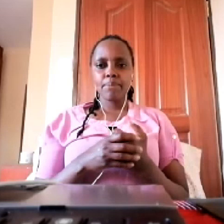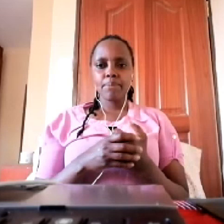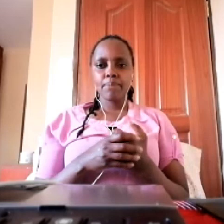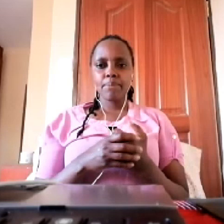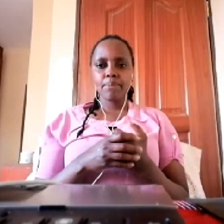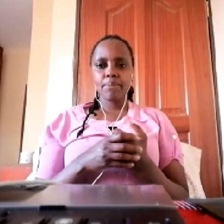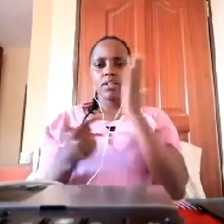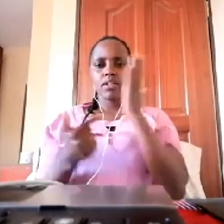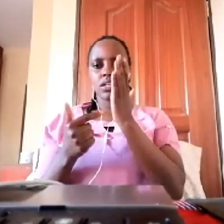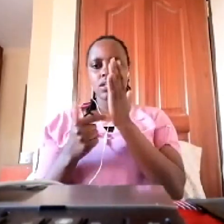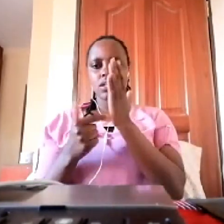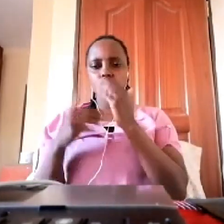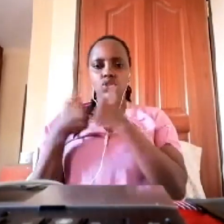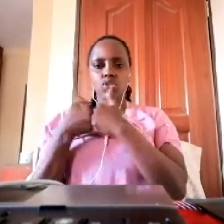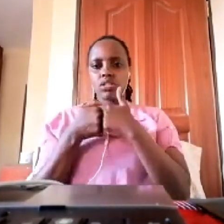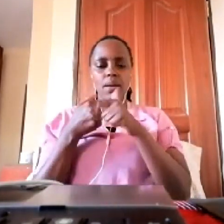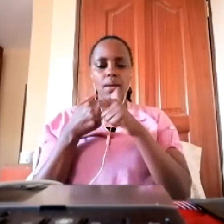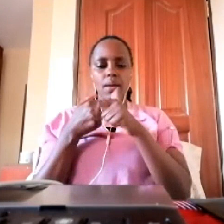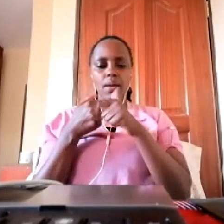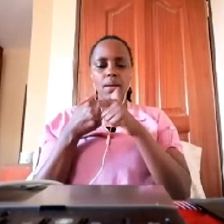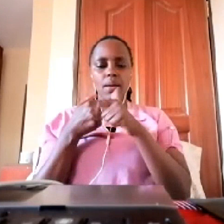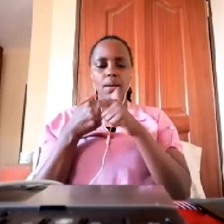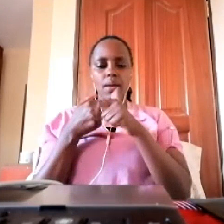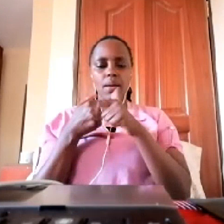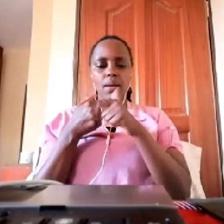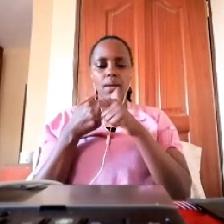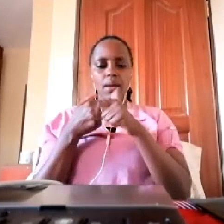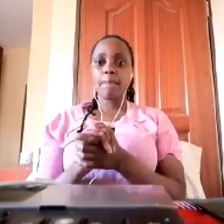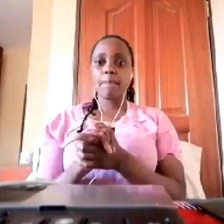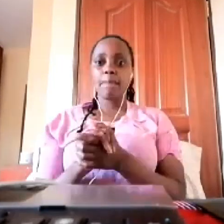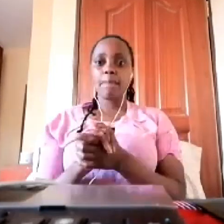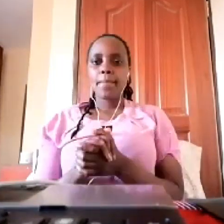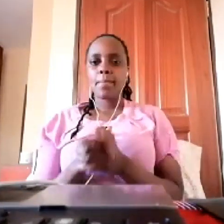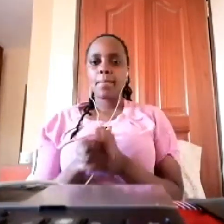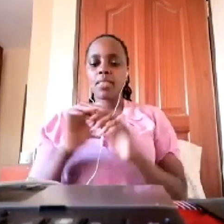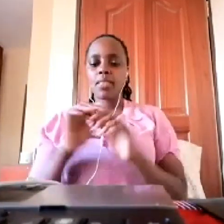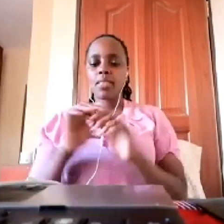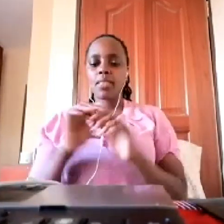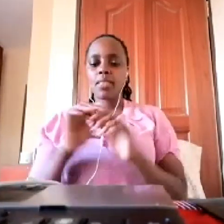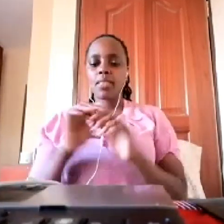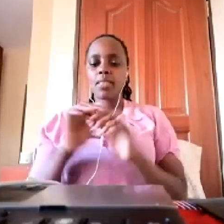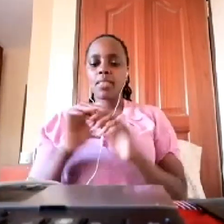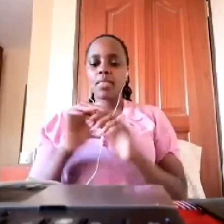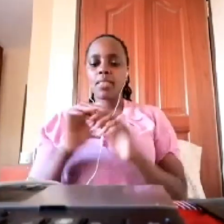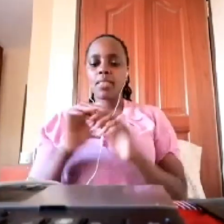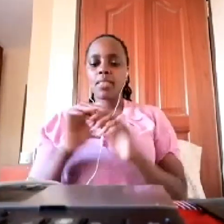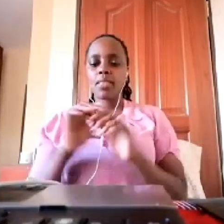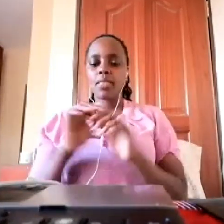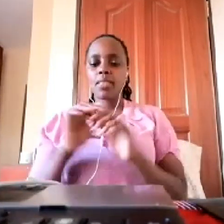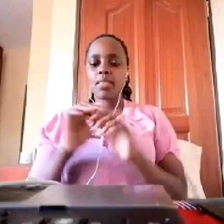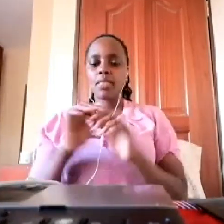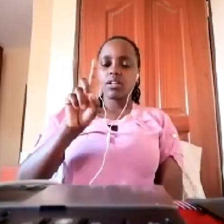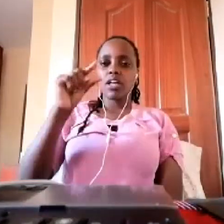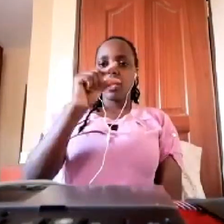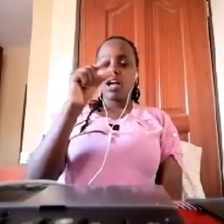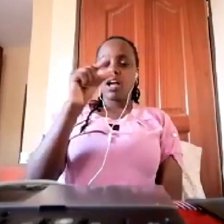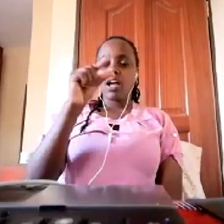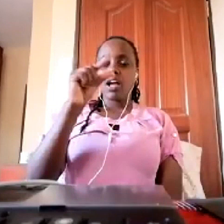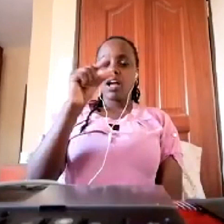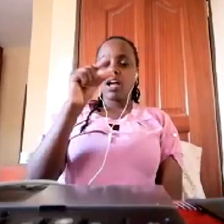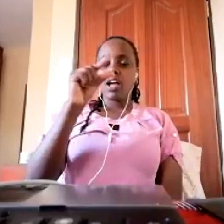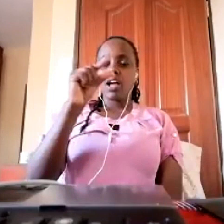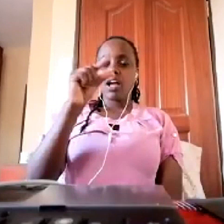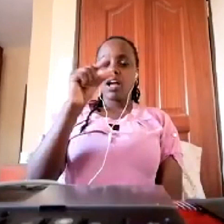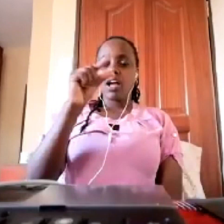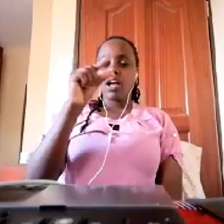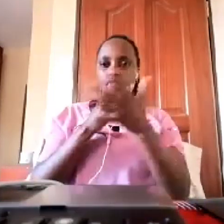but it's solved. As the vice chair of REDEAC, the Gabon Rights Network, I